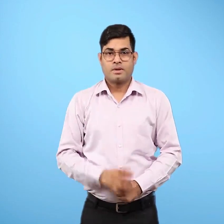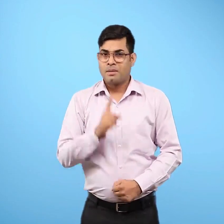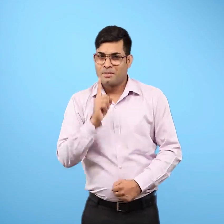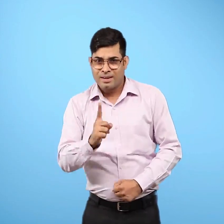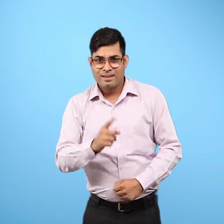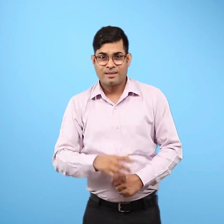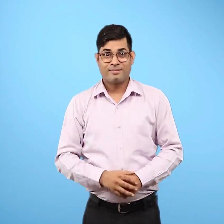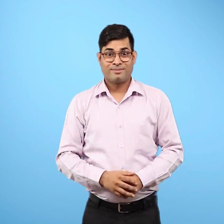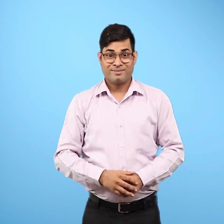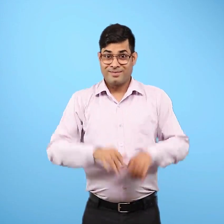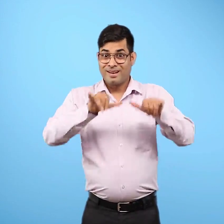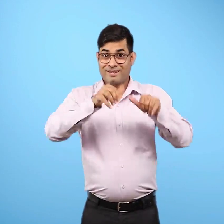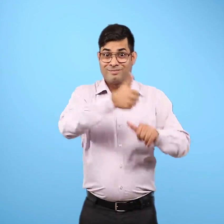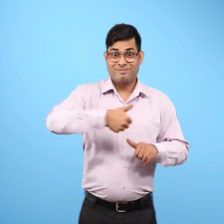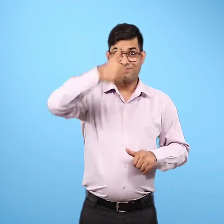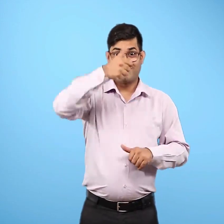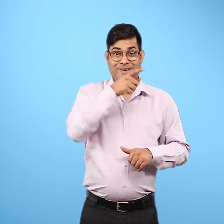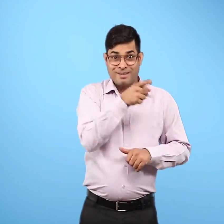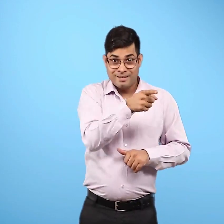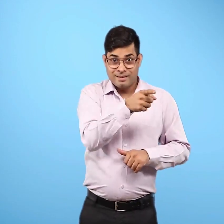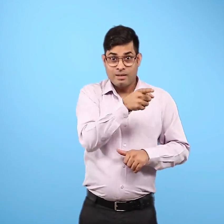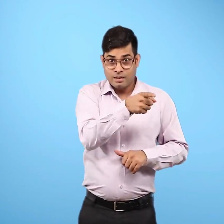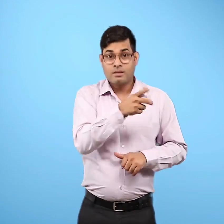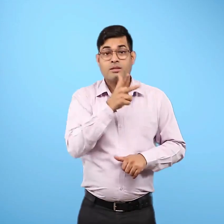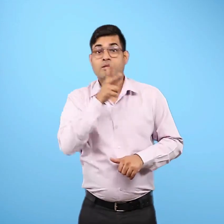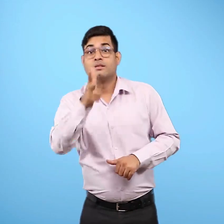But he pays rupees 55 to Tulsi